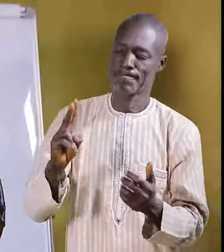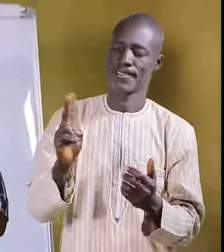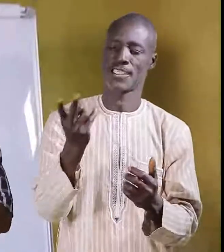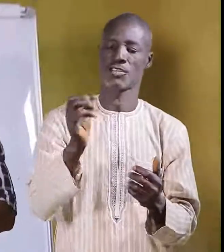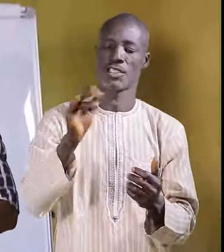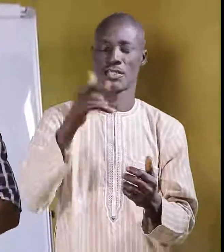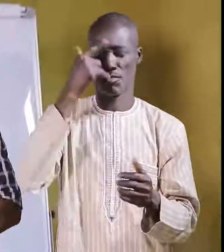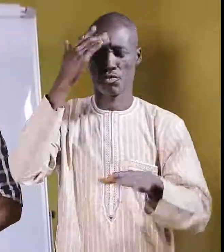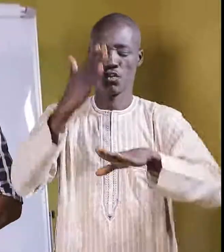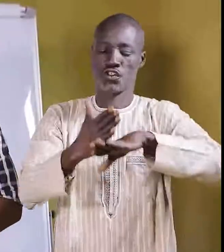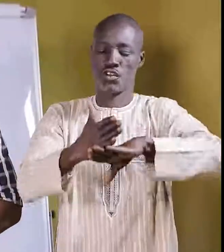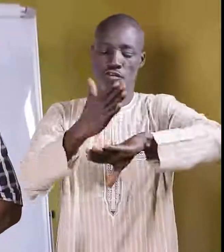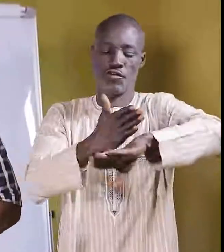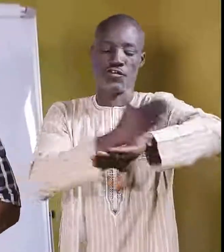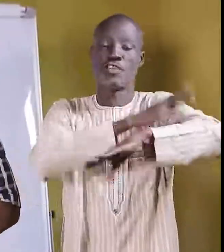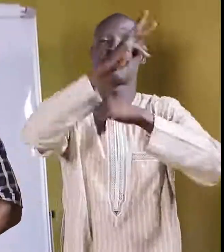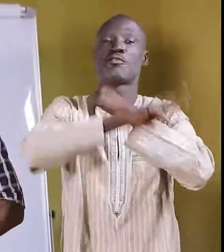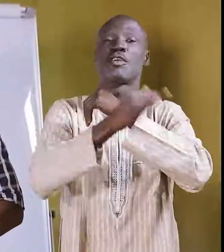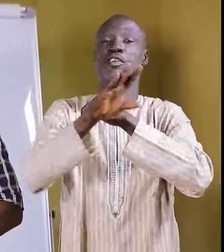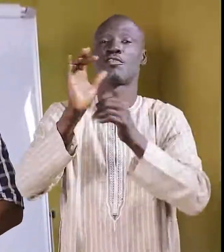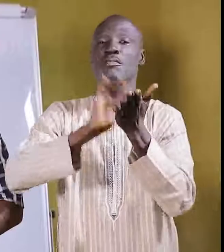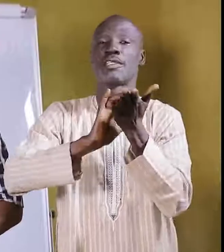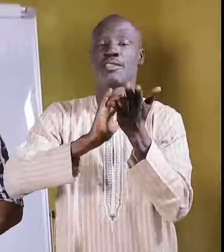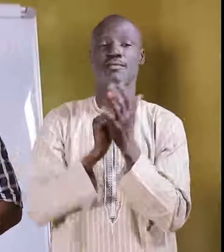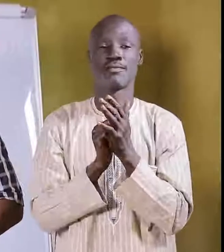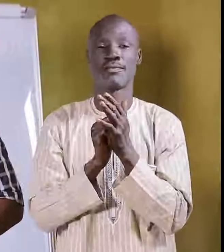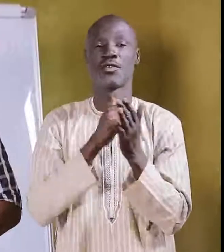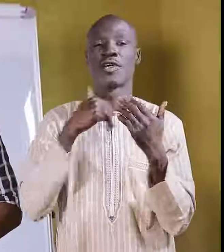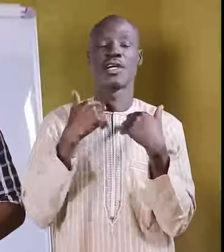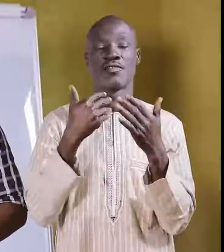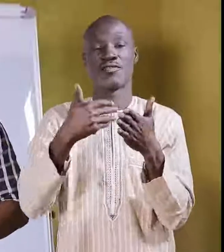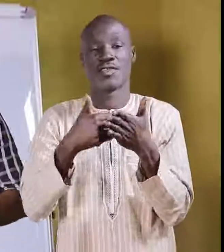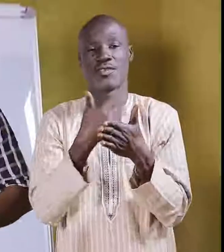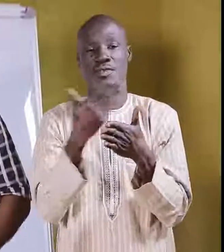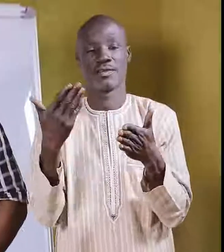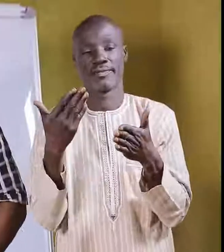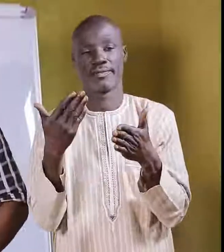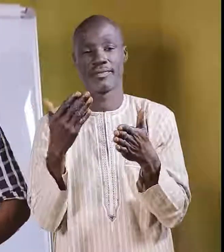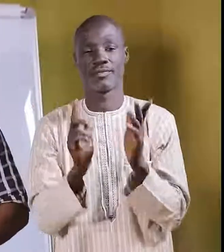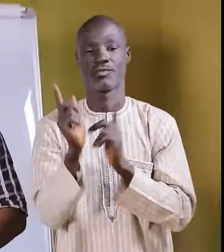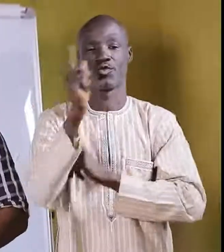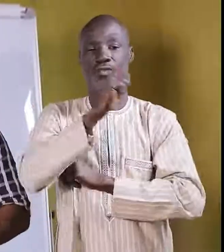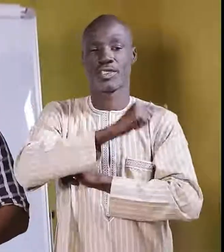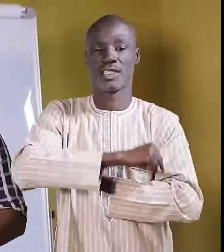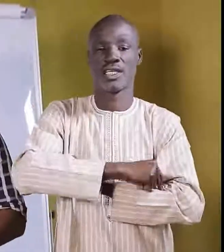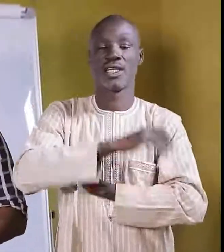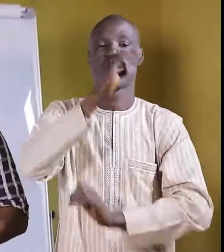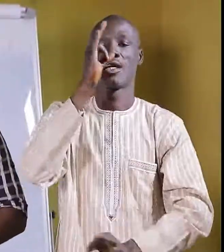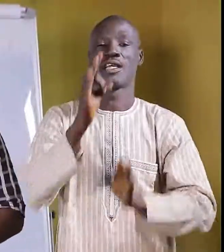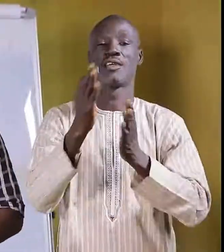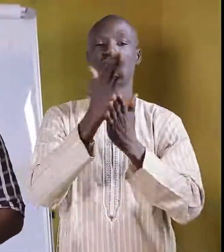Because of improvement in medicine, medical facilities, you now find out that today, if somebody is diagnosed